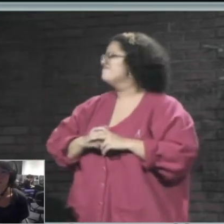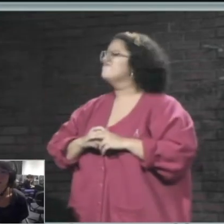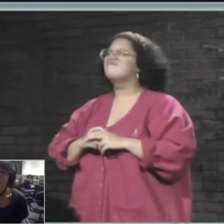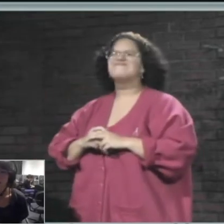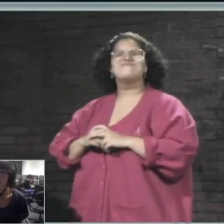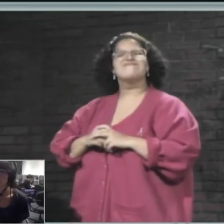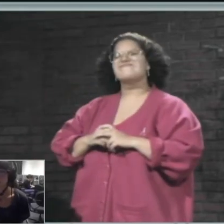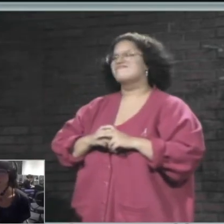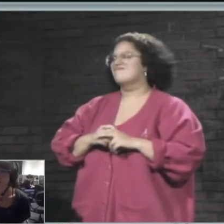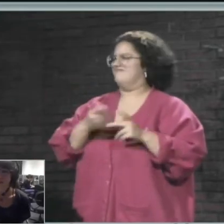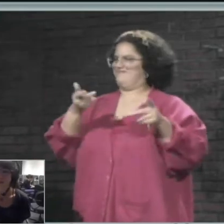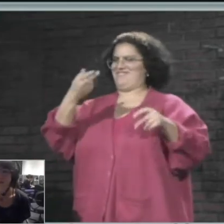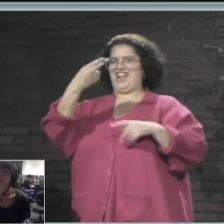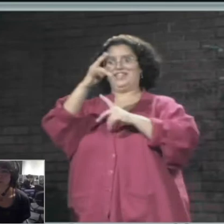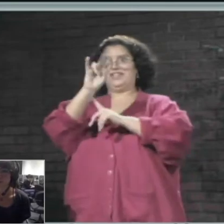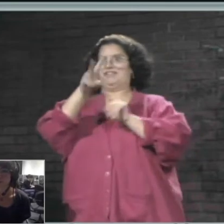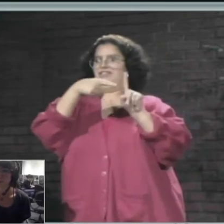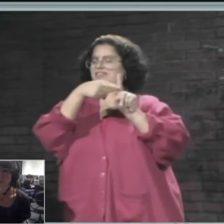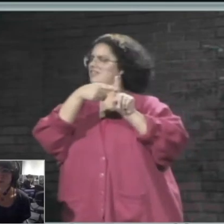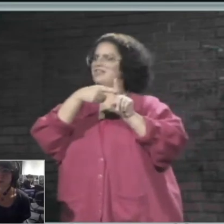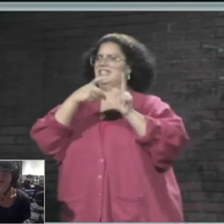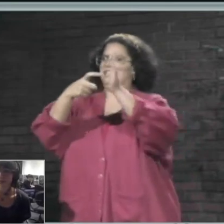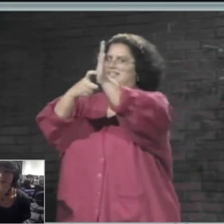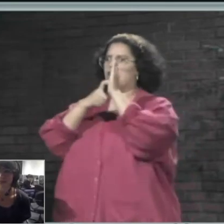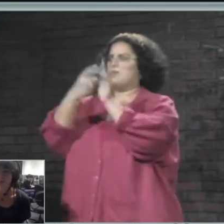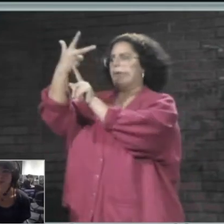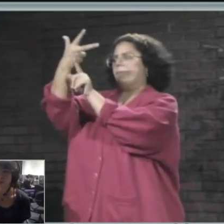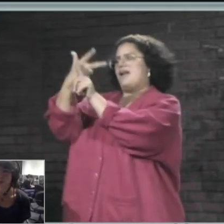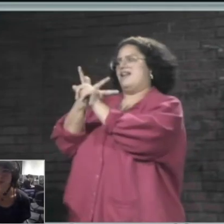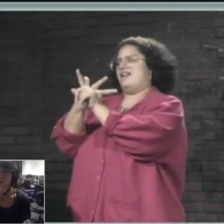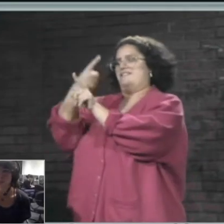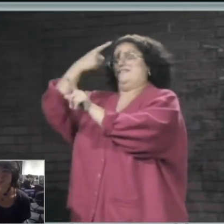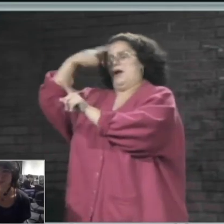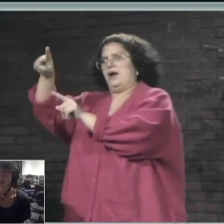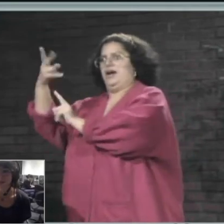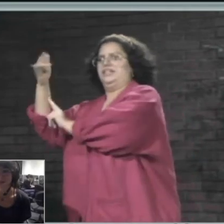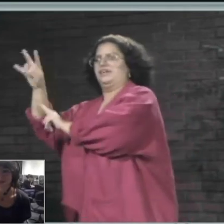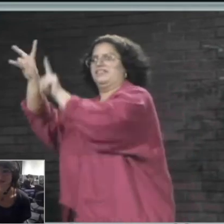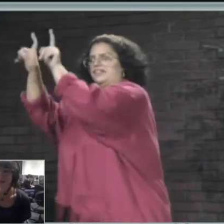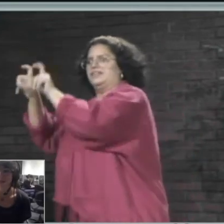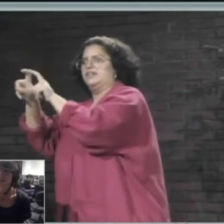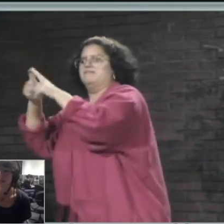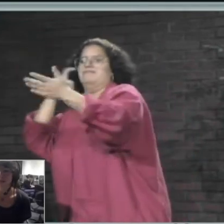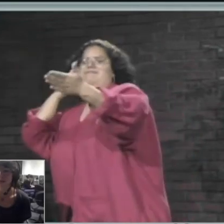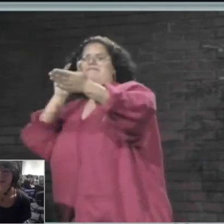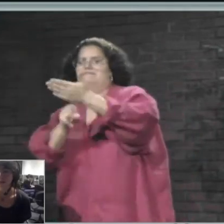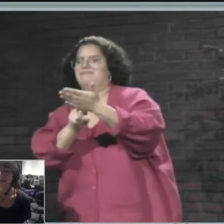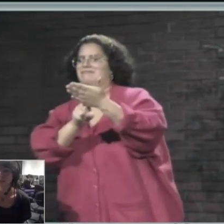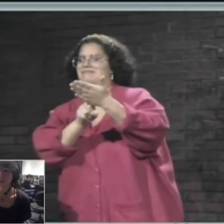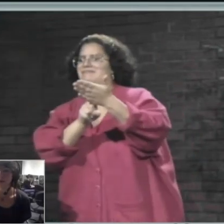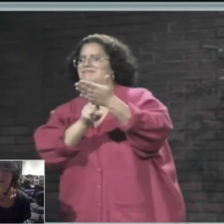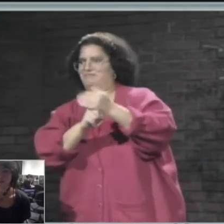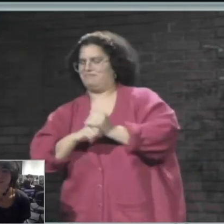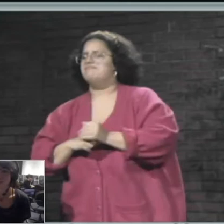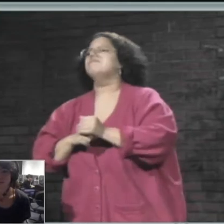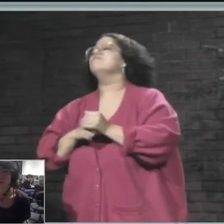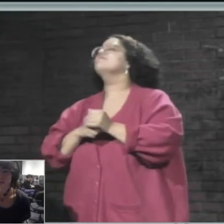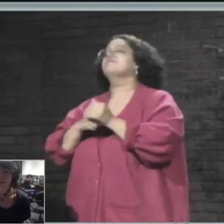like big weights lifted off your shoulders, but that's not a true reading. It takes at least 3 months for a test to